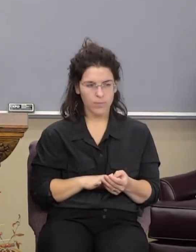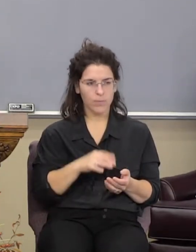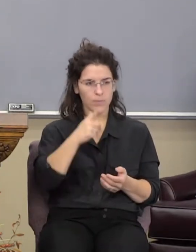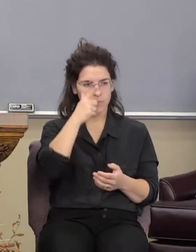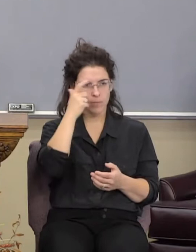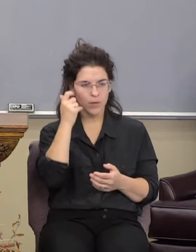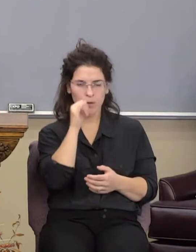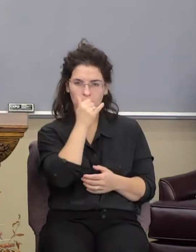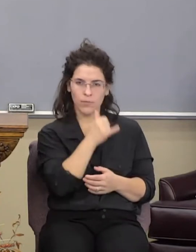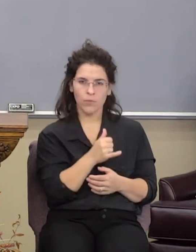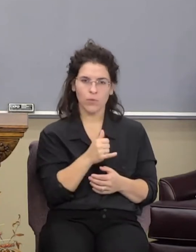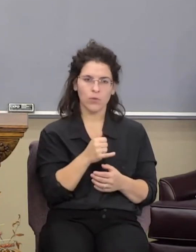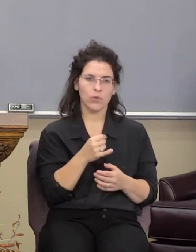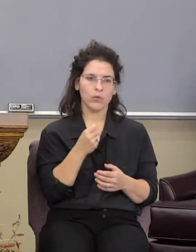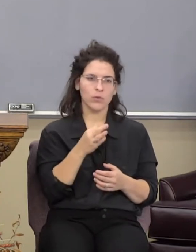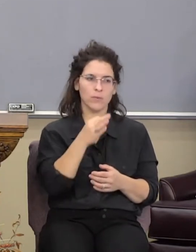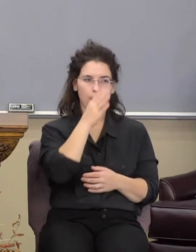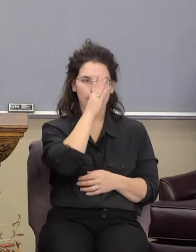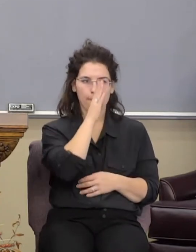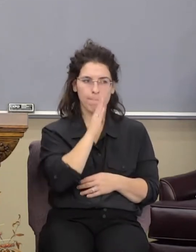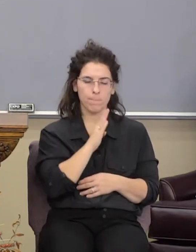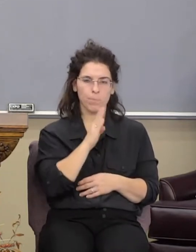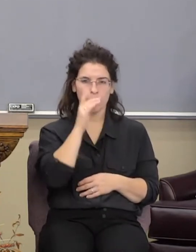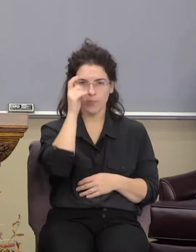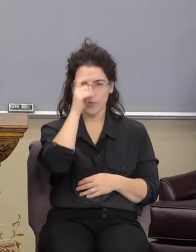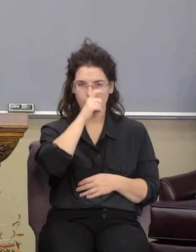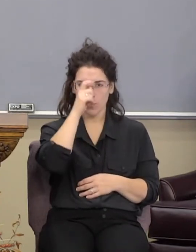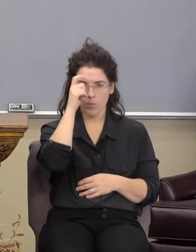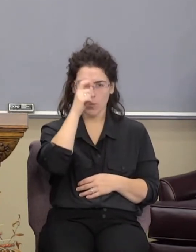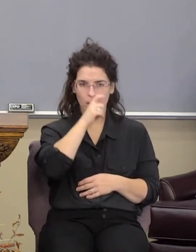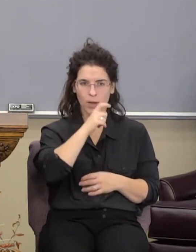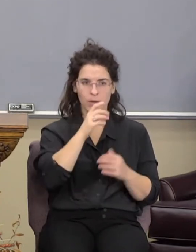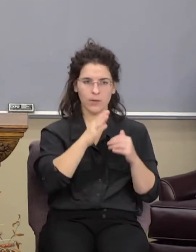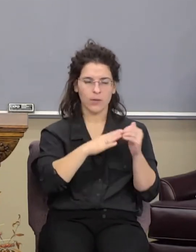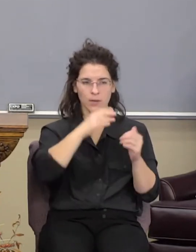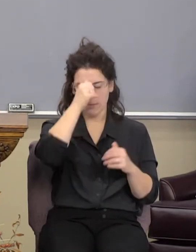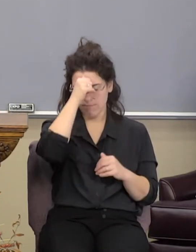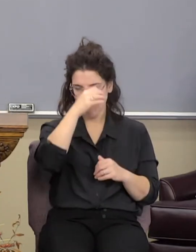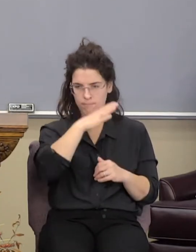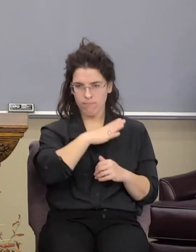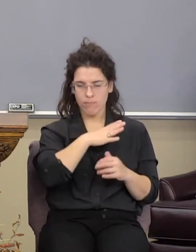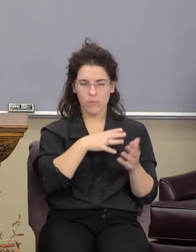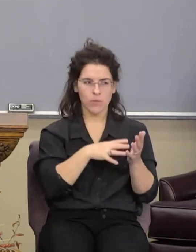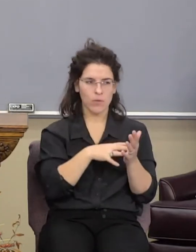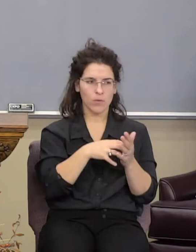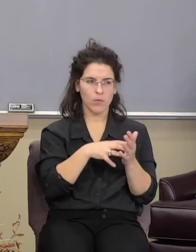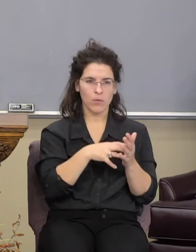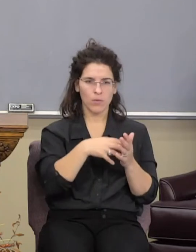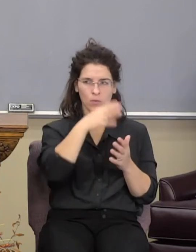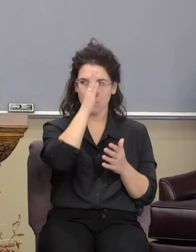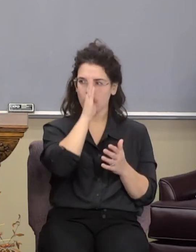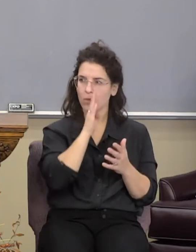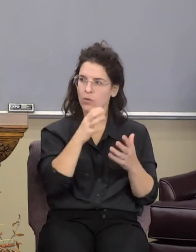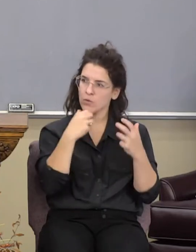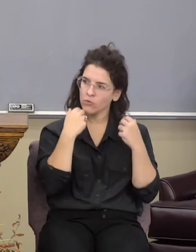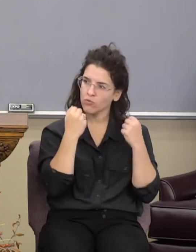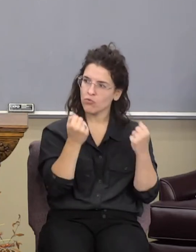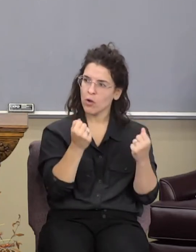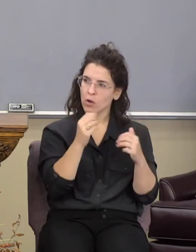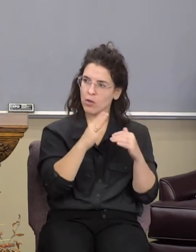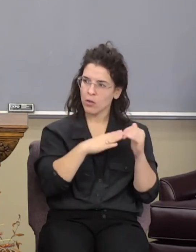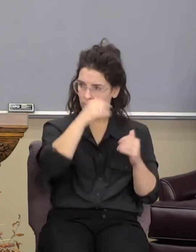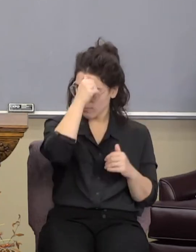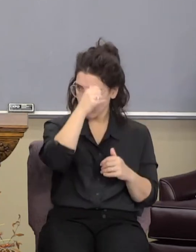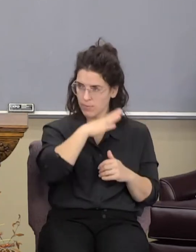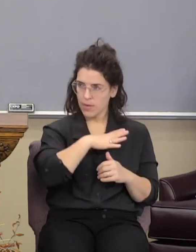the foolishness of God is wiser than men, and the weakness of God is stronger than men. For